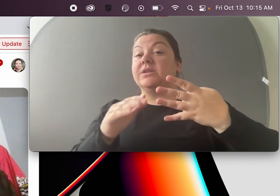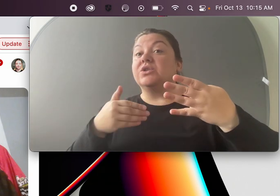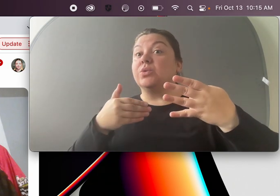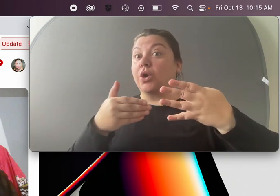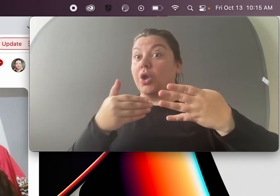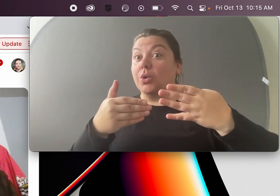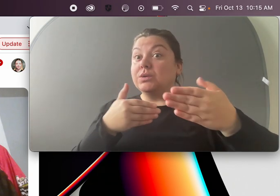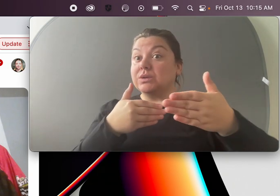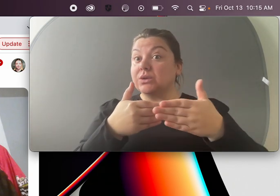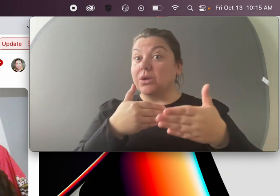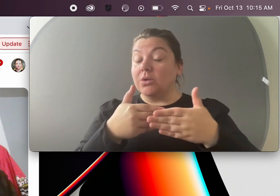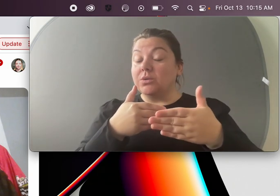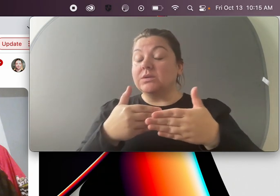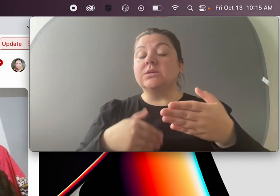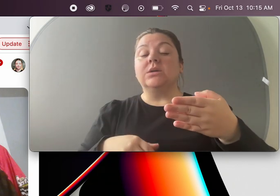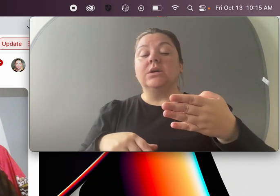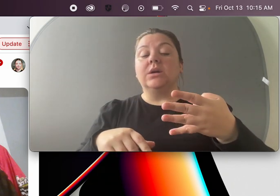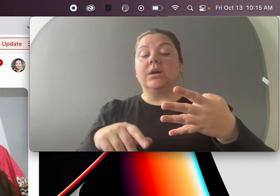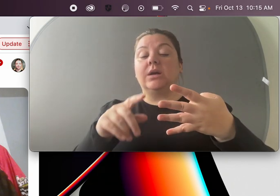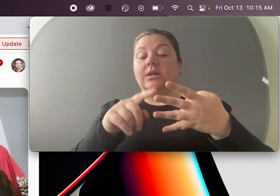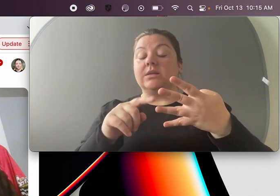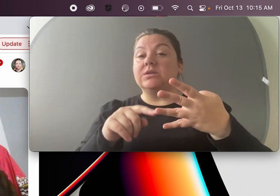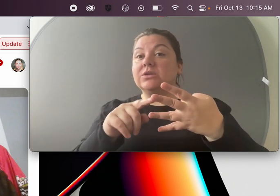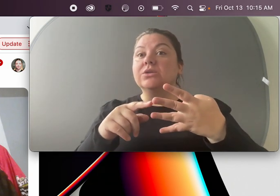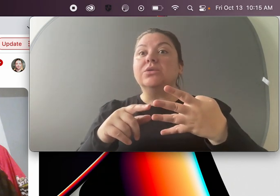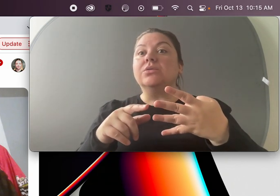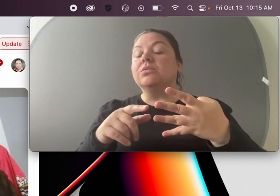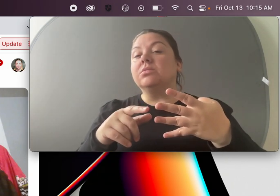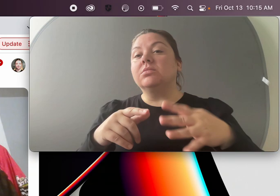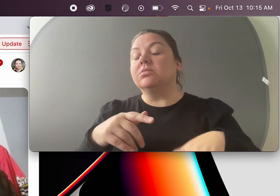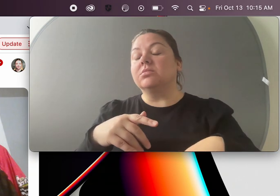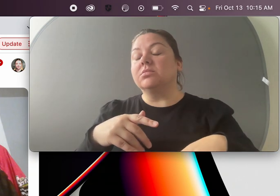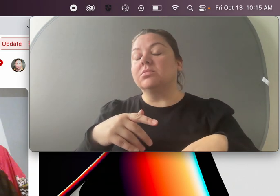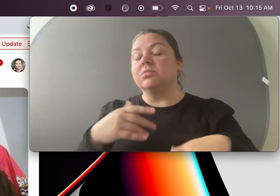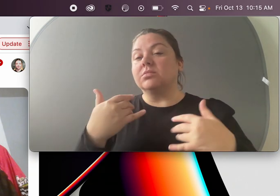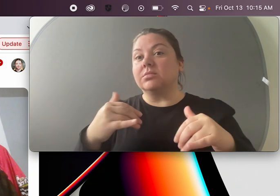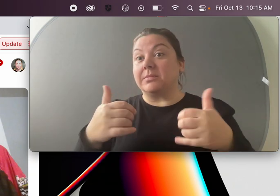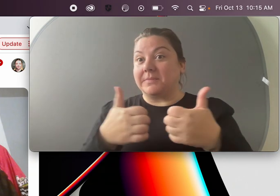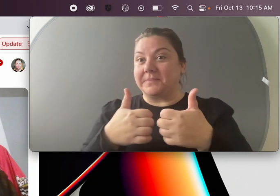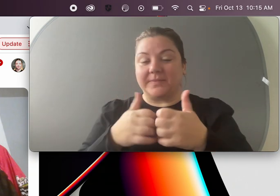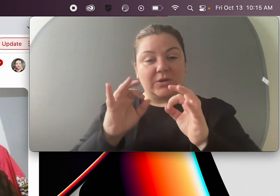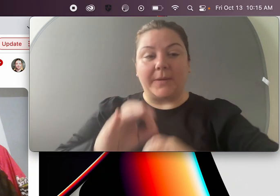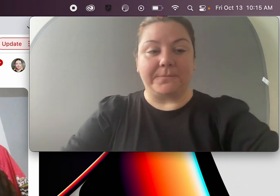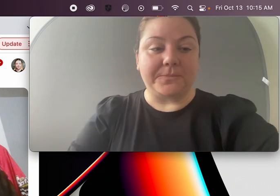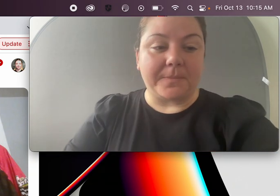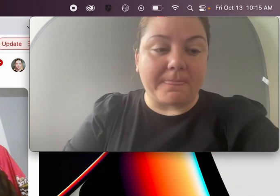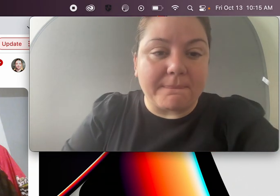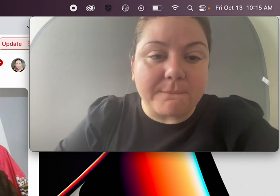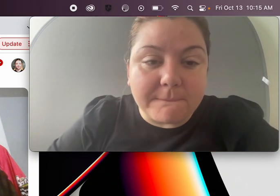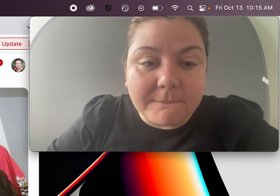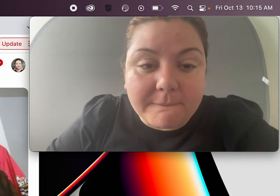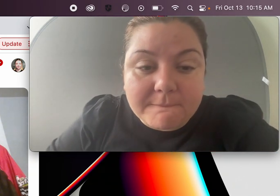And then these 2 are close, close. These 2, great.